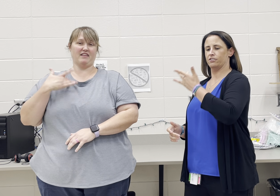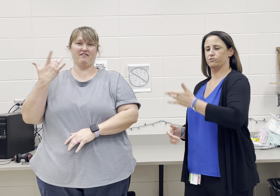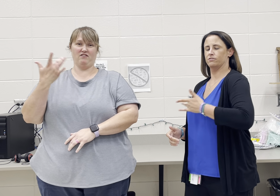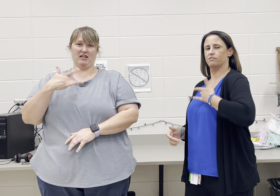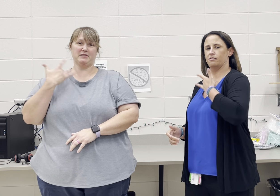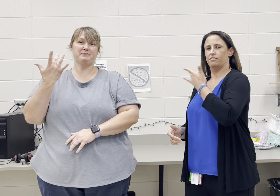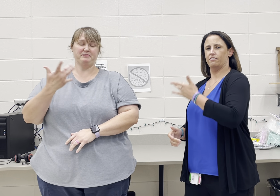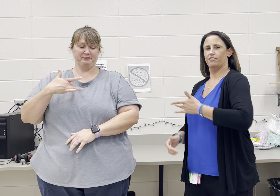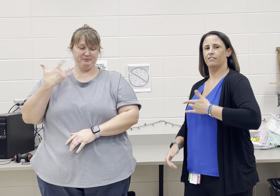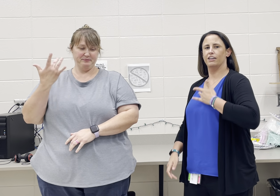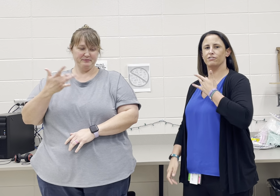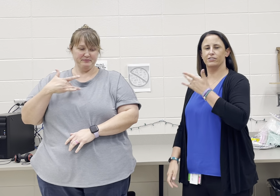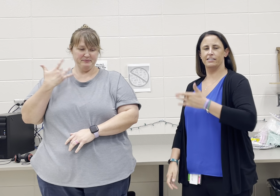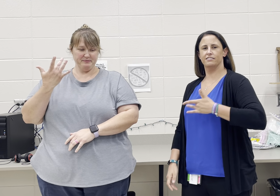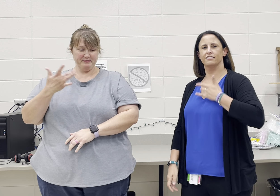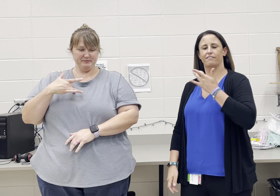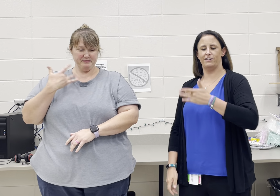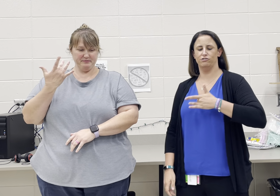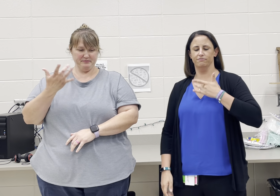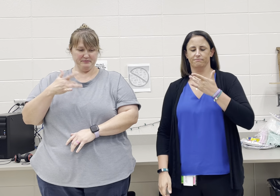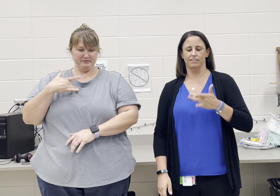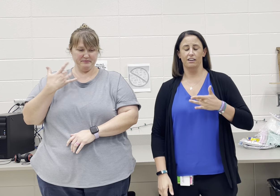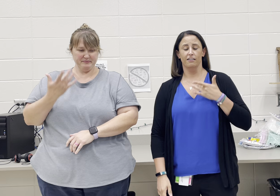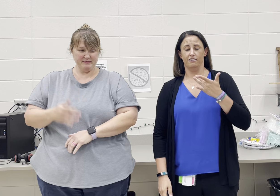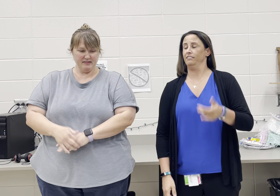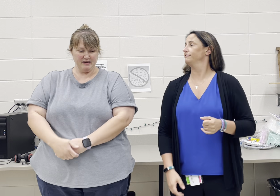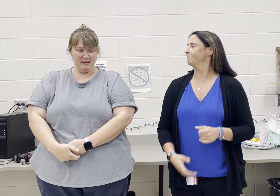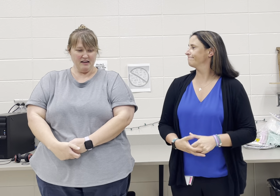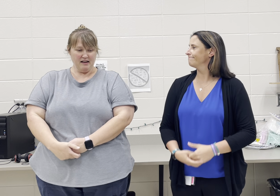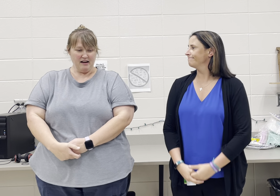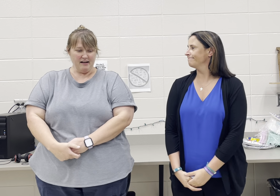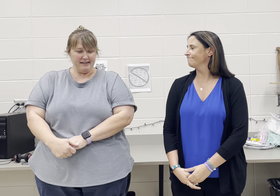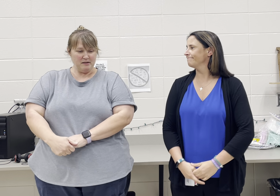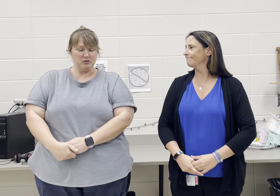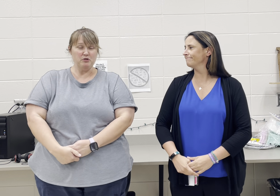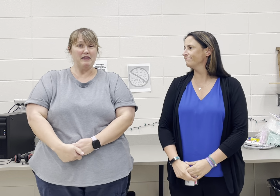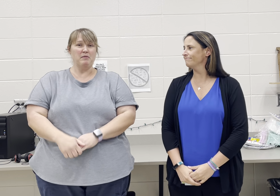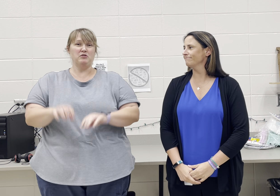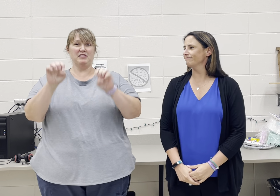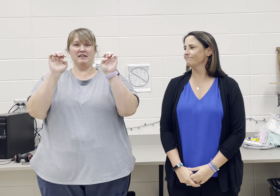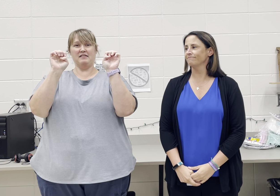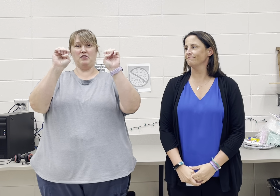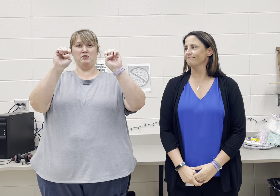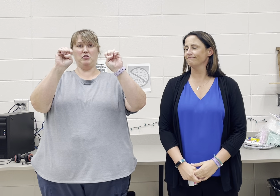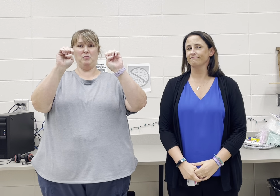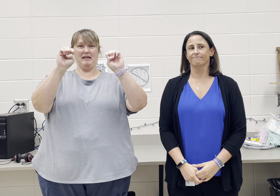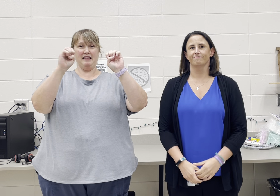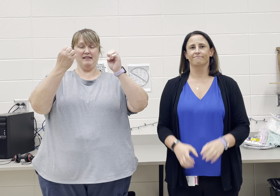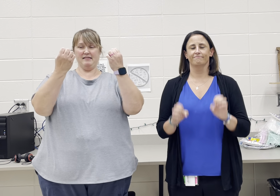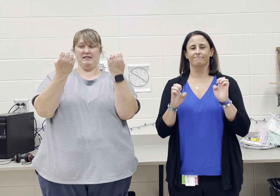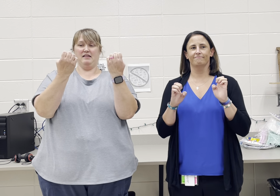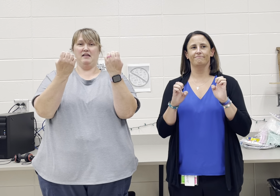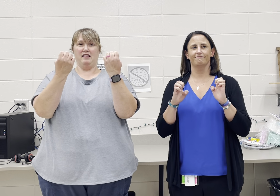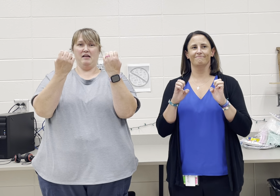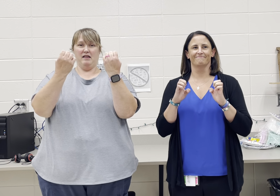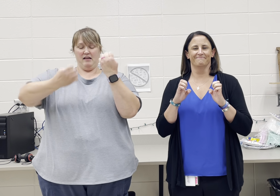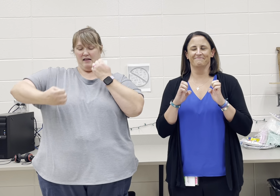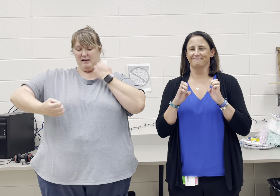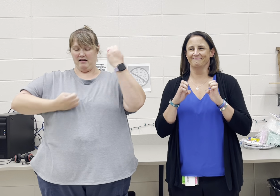goes and rotates, feel. And number 2, emotion. So 2 E's. You're